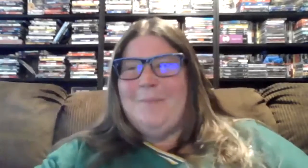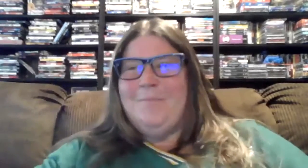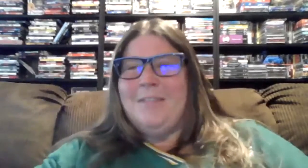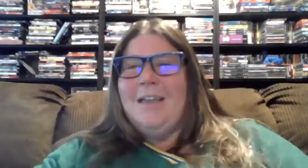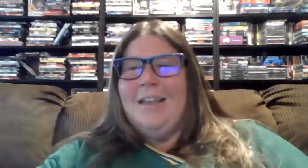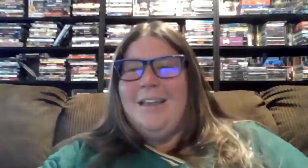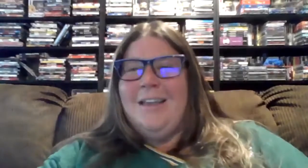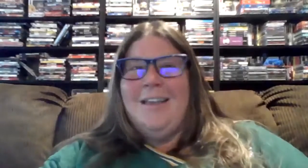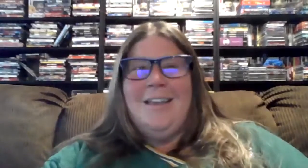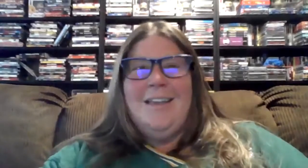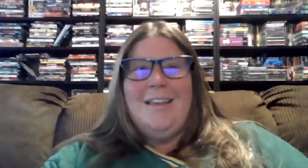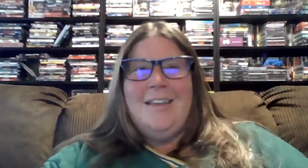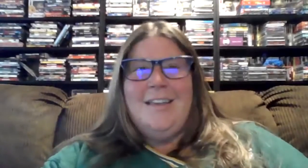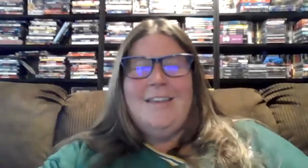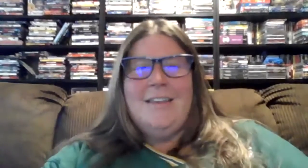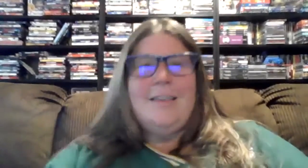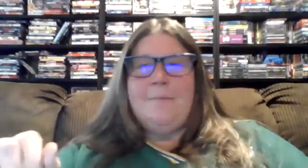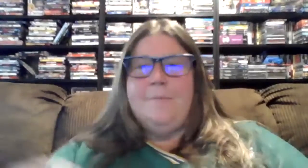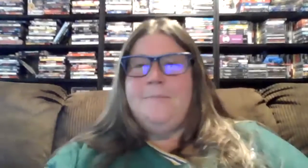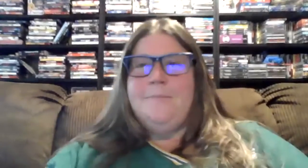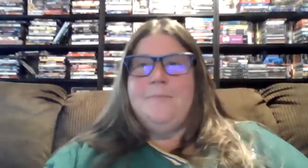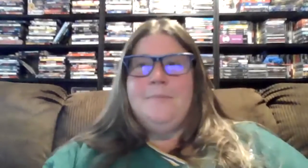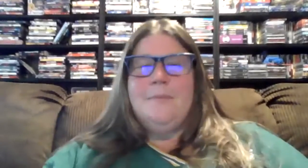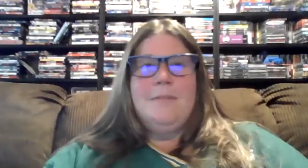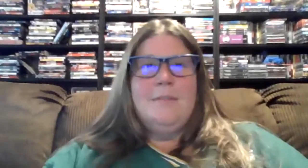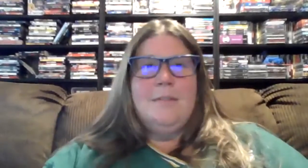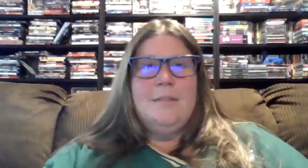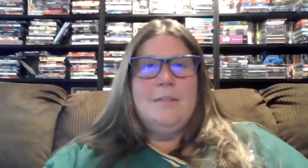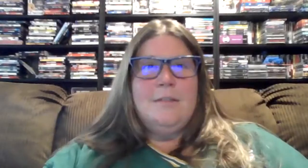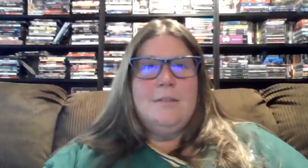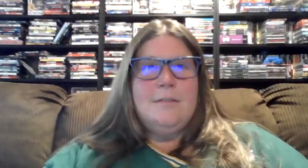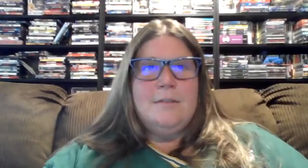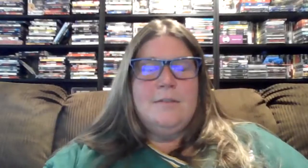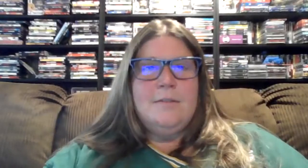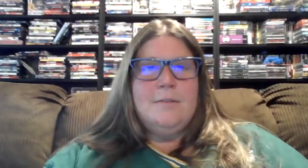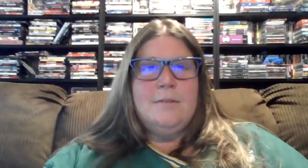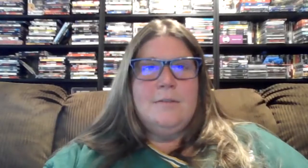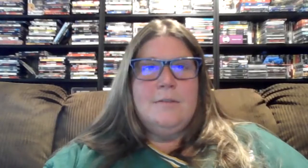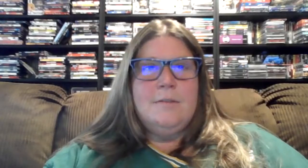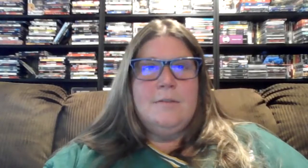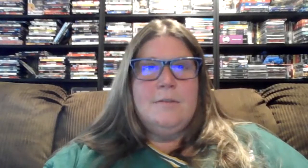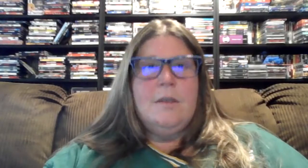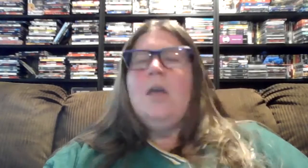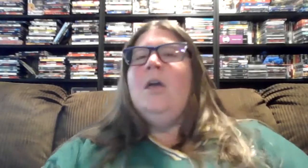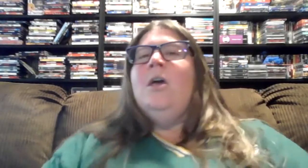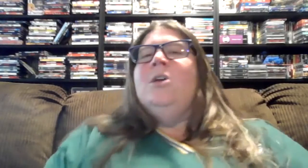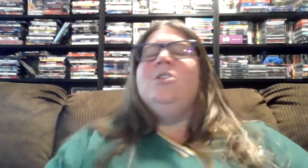And we did have a question. Are Yep. any of these signs specific to which hand you use?